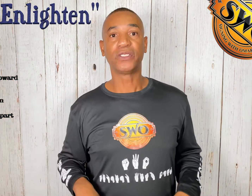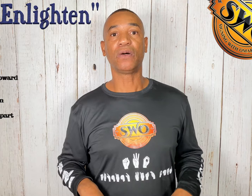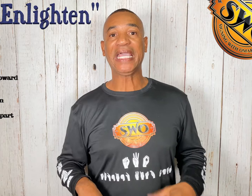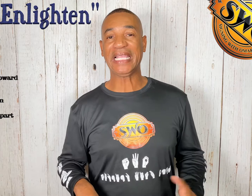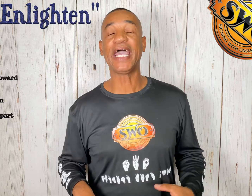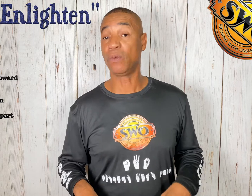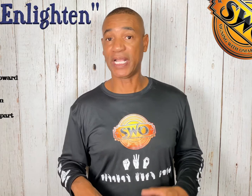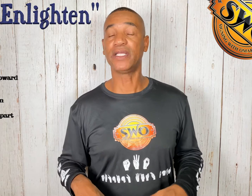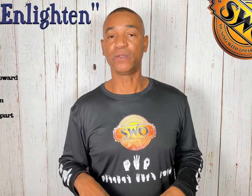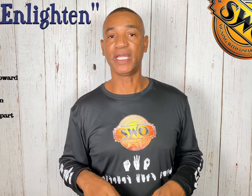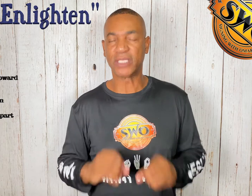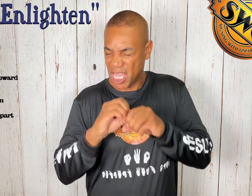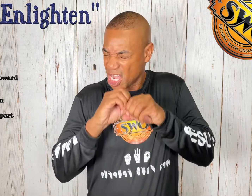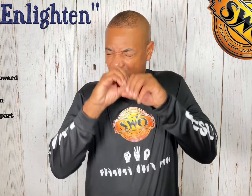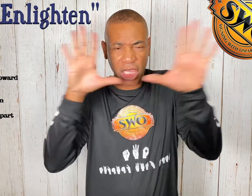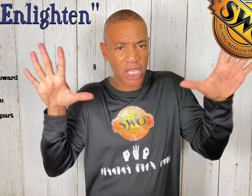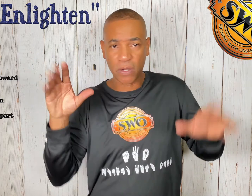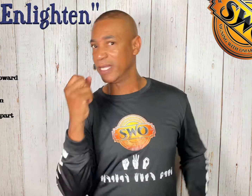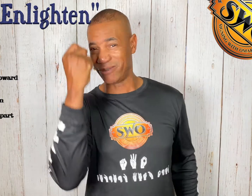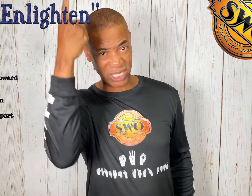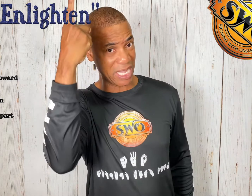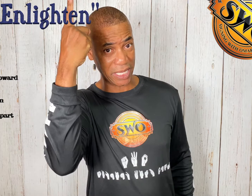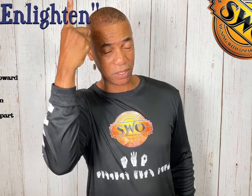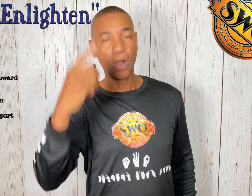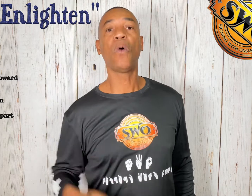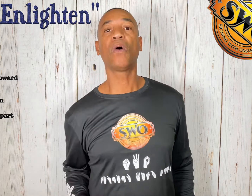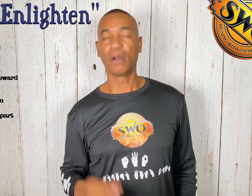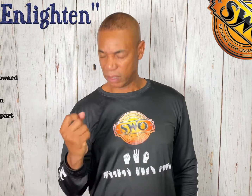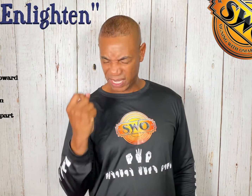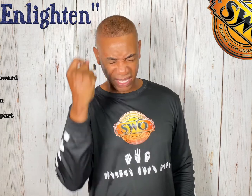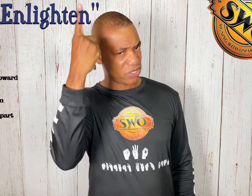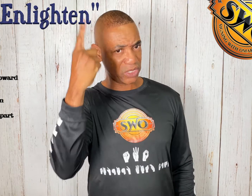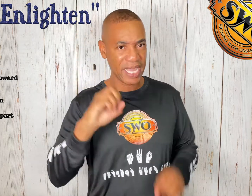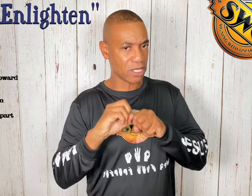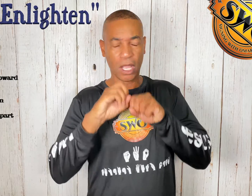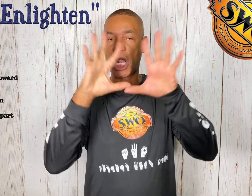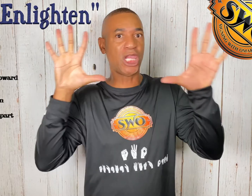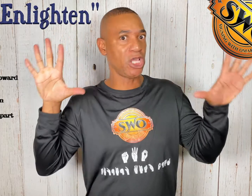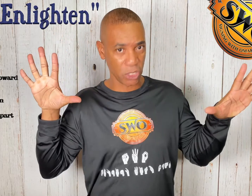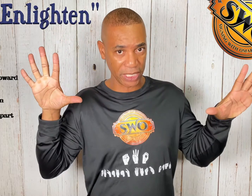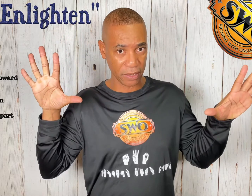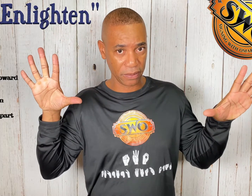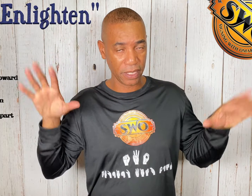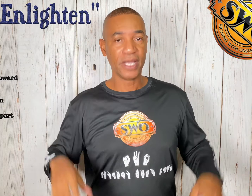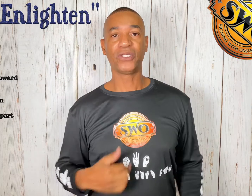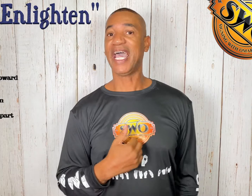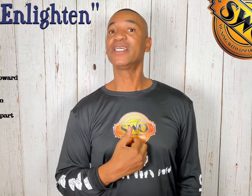So enlighten, what I do is clear understanding, or understand clearly. So that is how